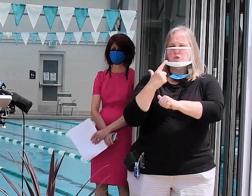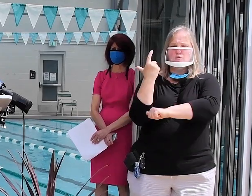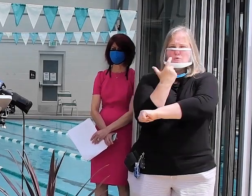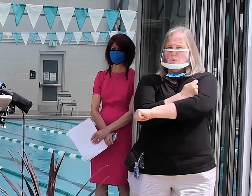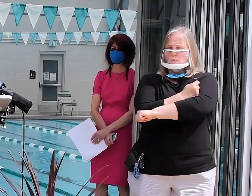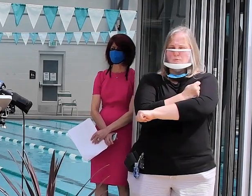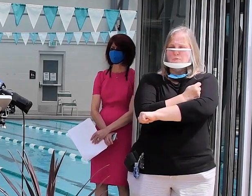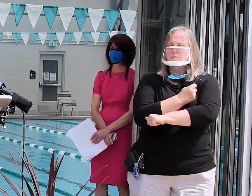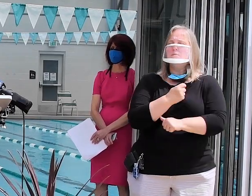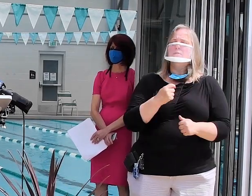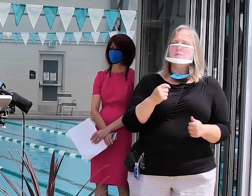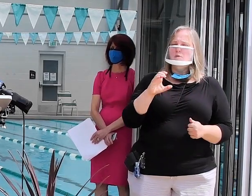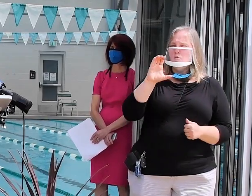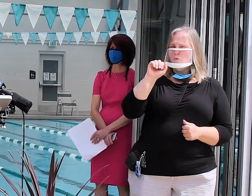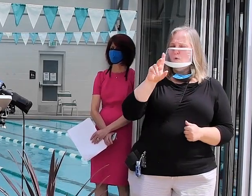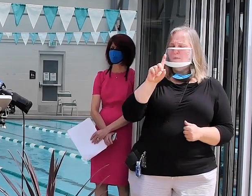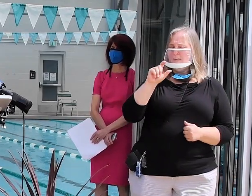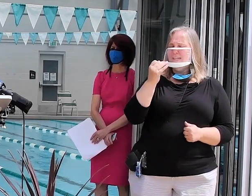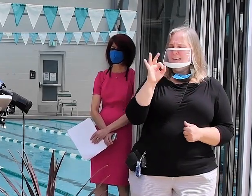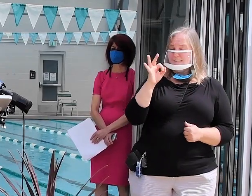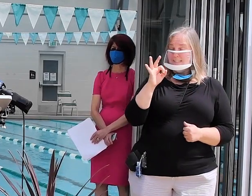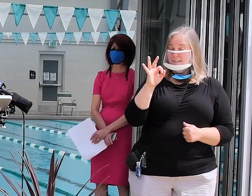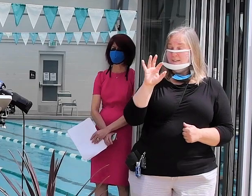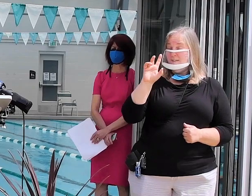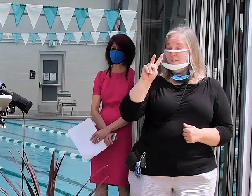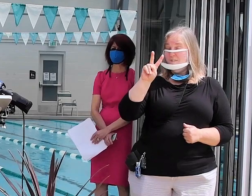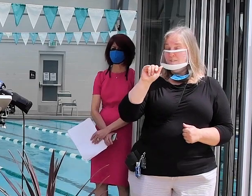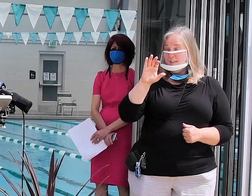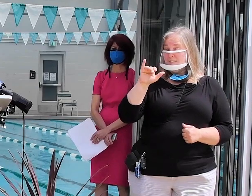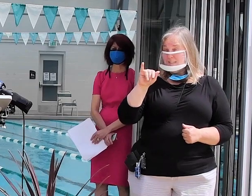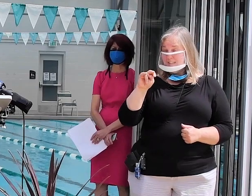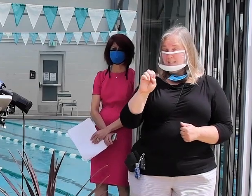of COVID-19 vaccine, and